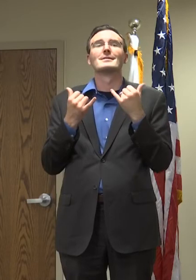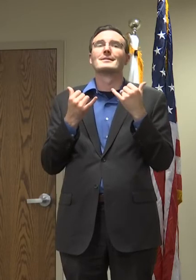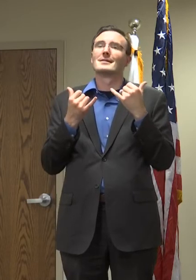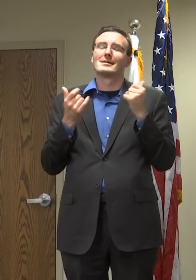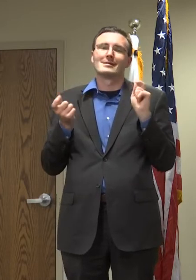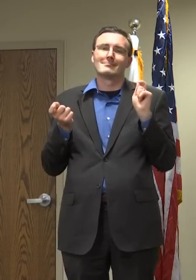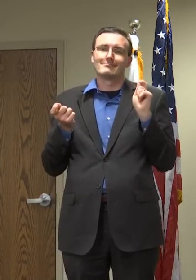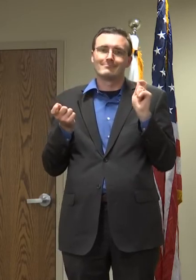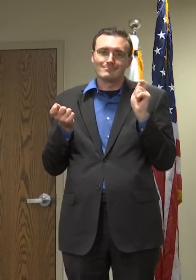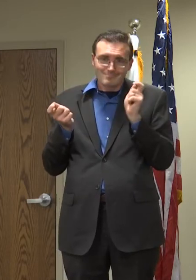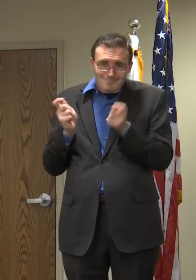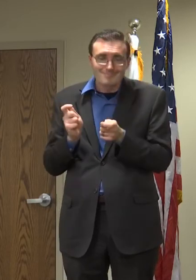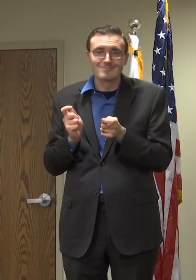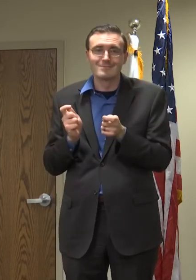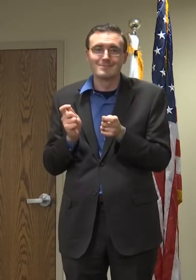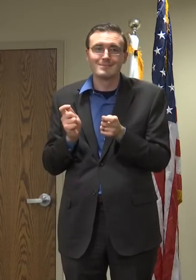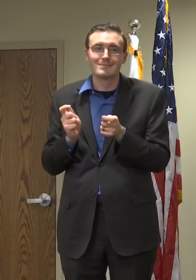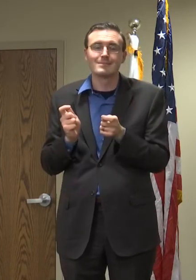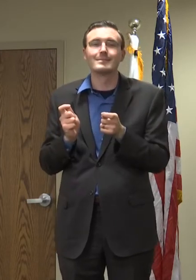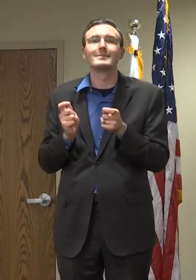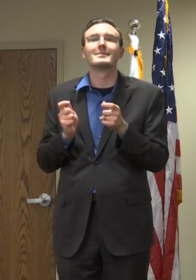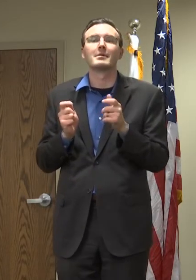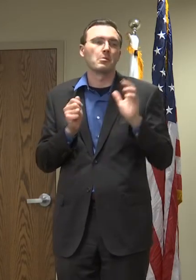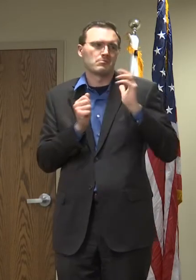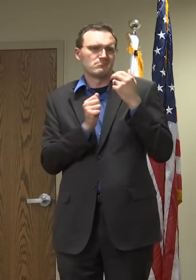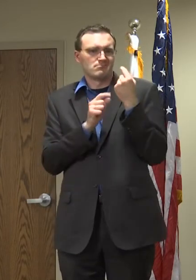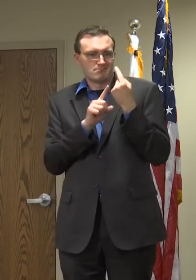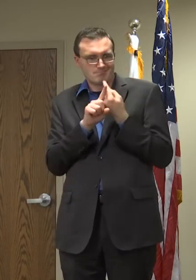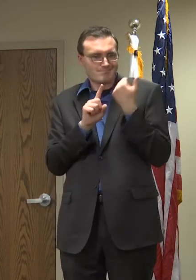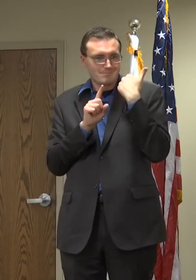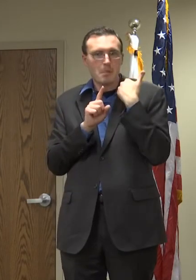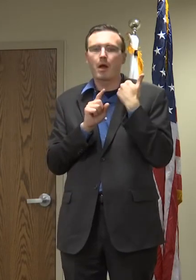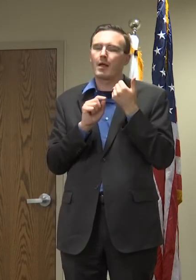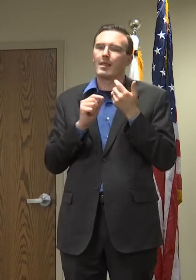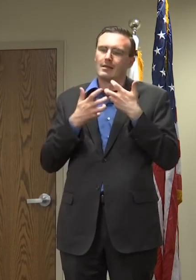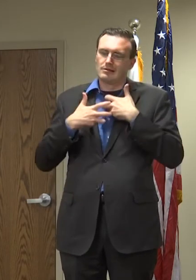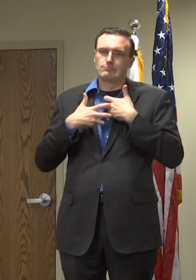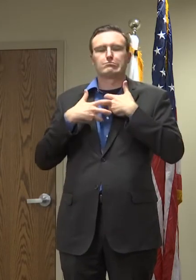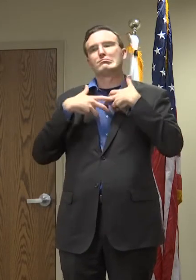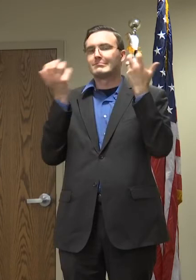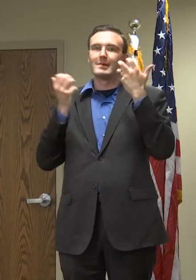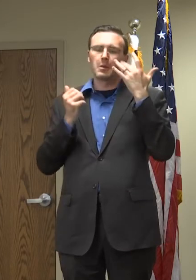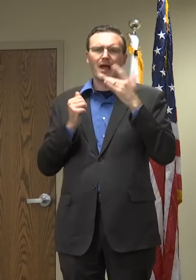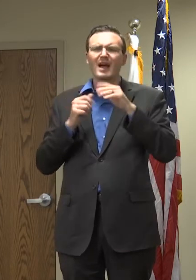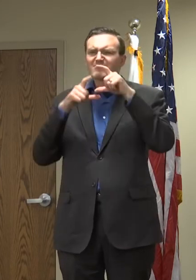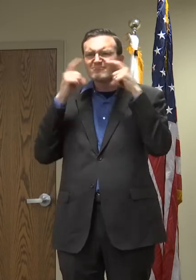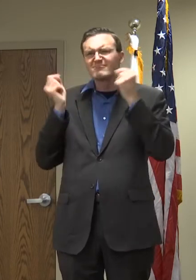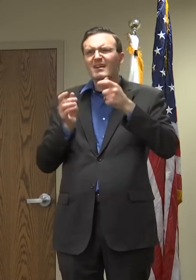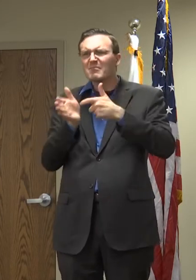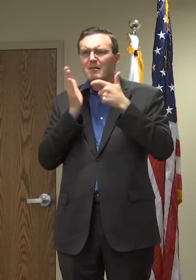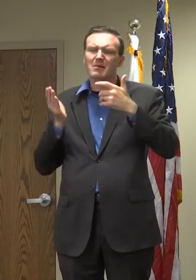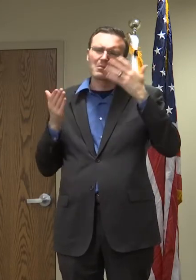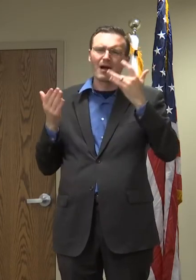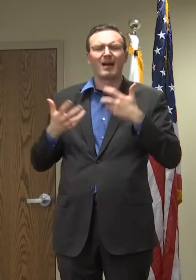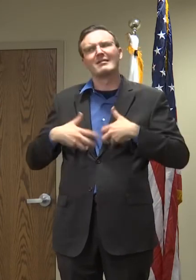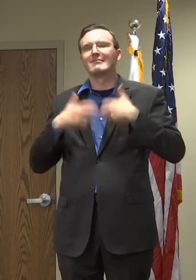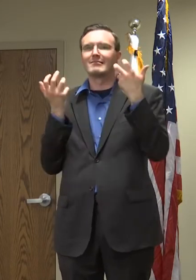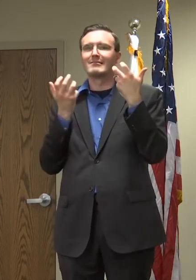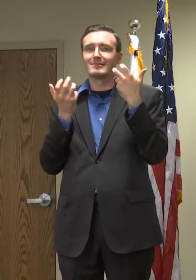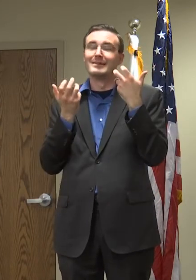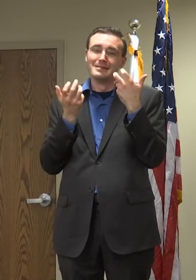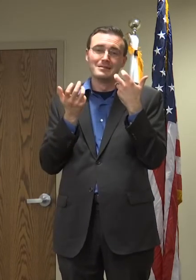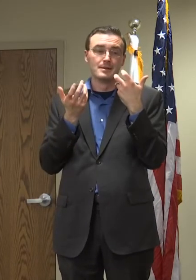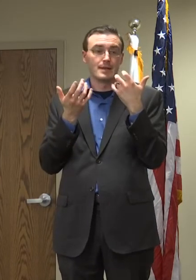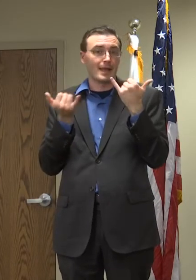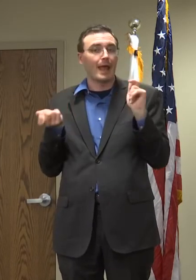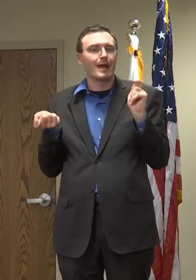that they have to wear a face covering. Now it's business owners and employees saying, why can't these citizens who wanted us open